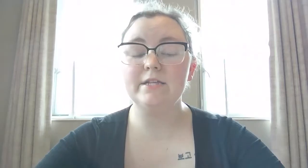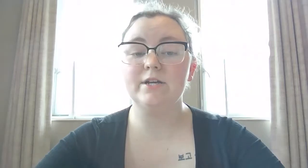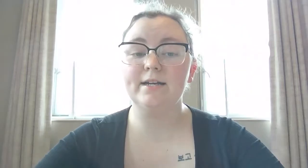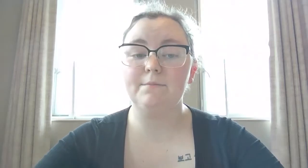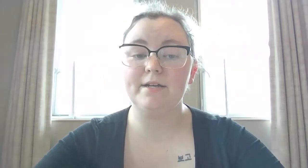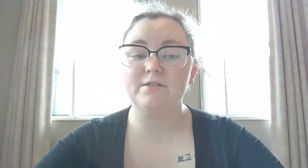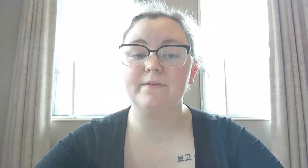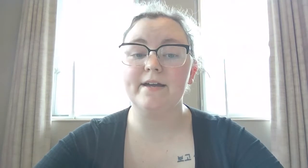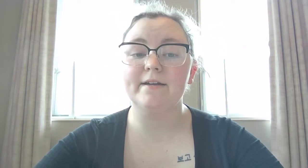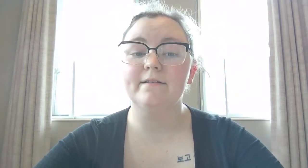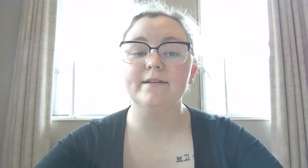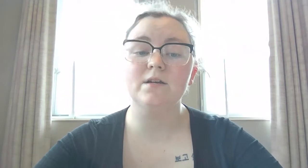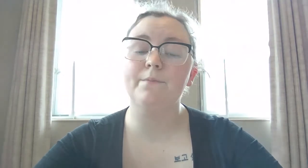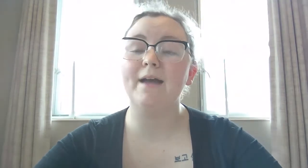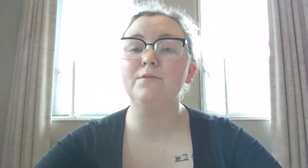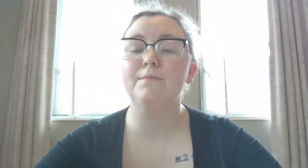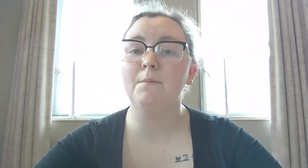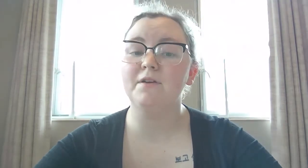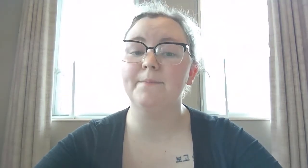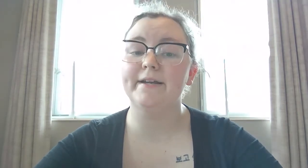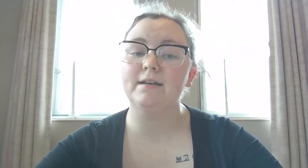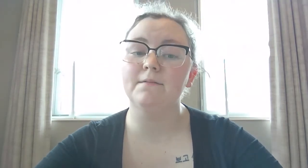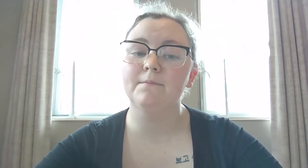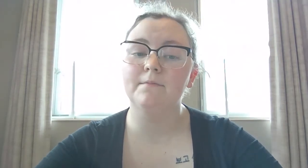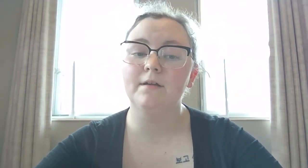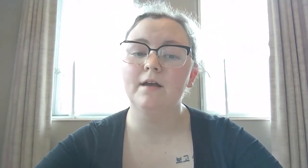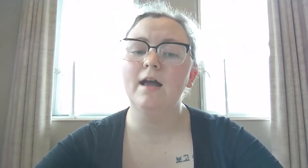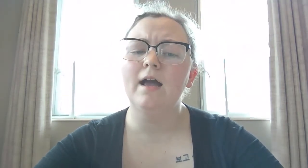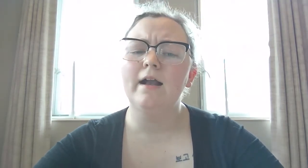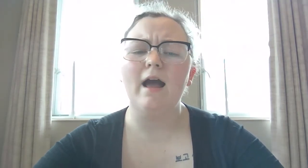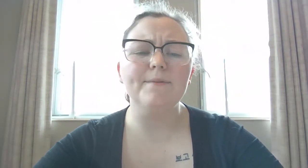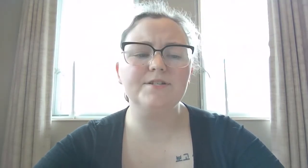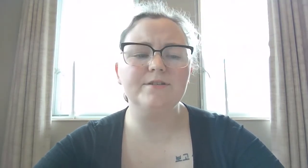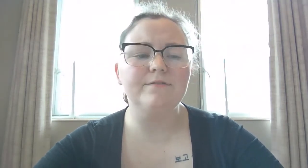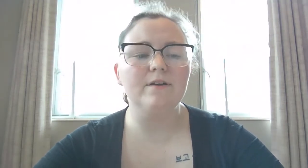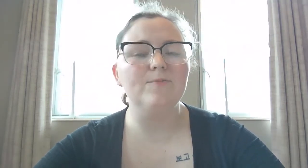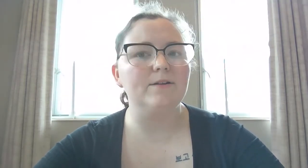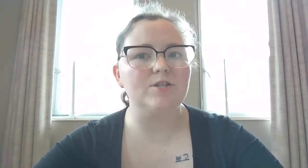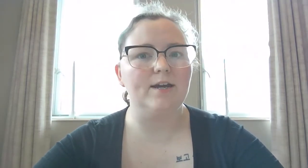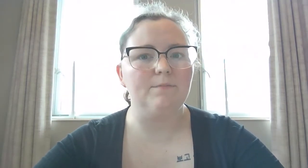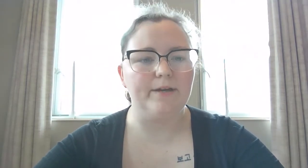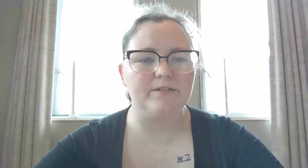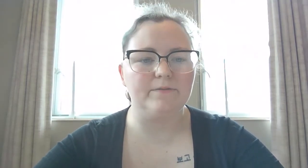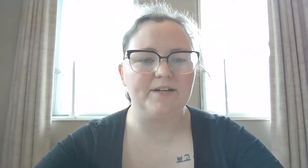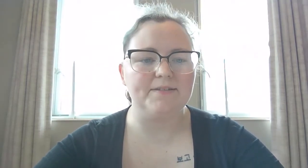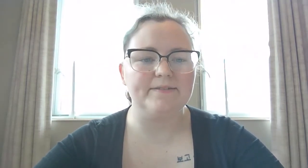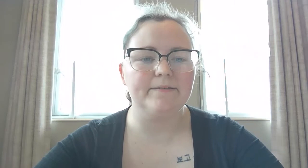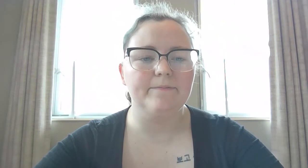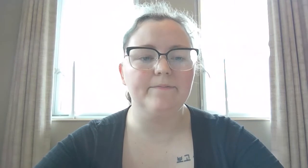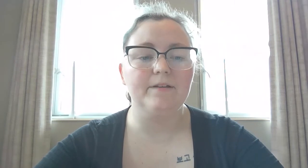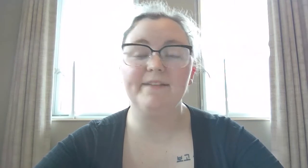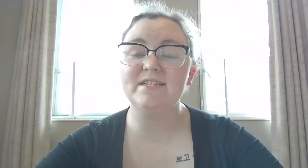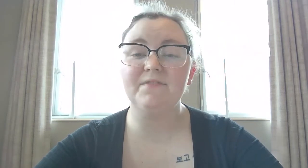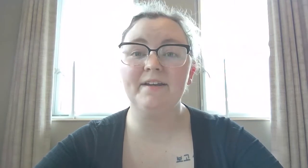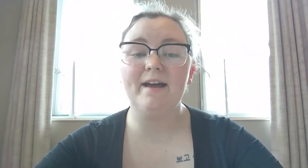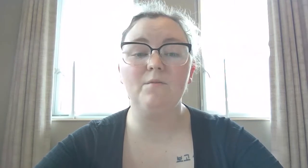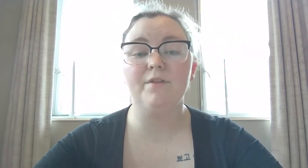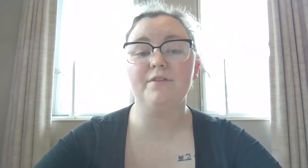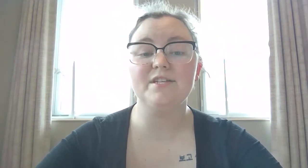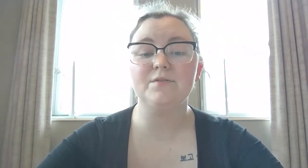Ray the Giant Manta Ray is our Bible memory buddy. How much do you know about giant manta rays? Let's find out with a